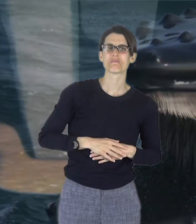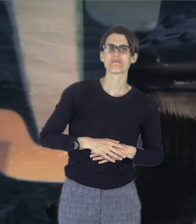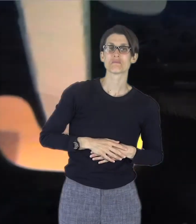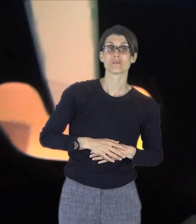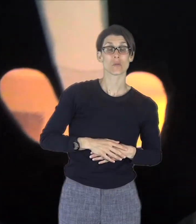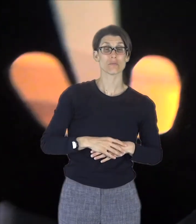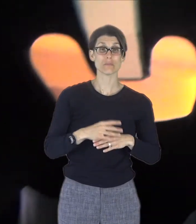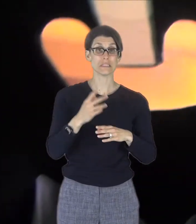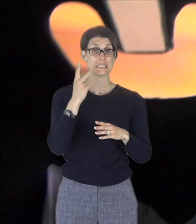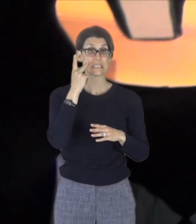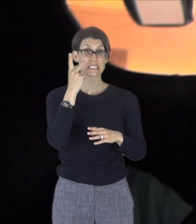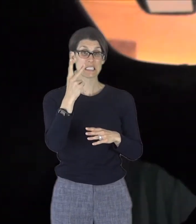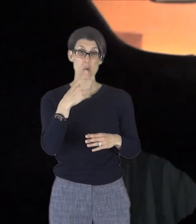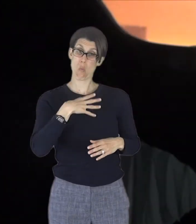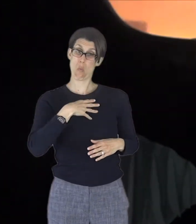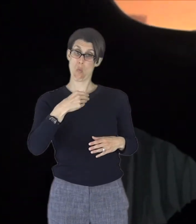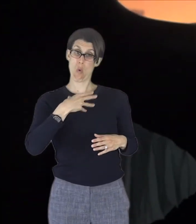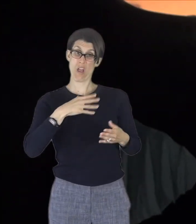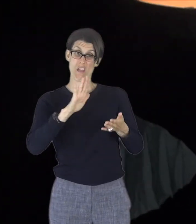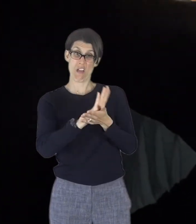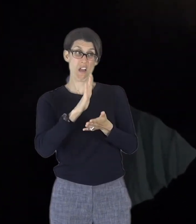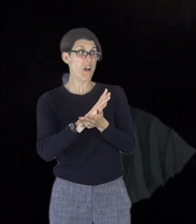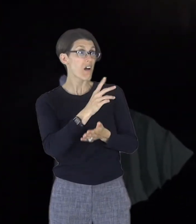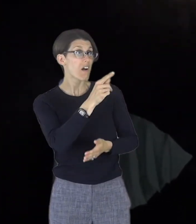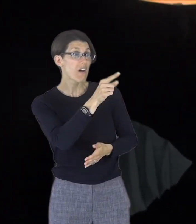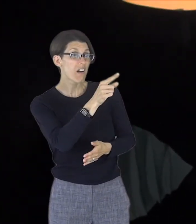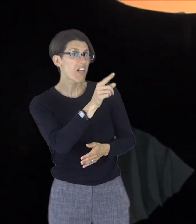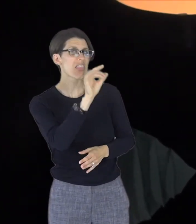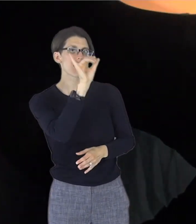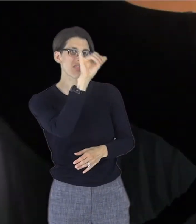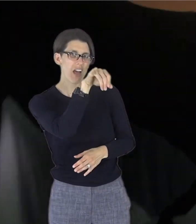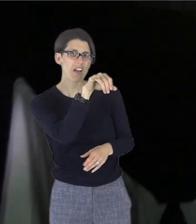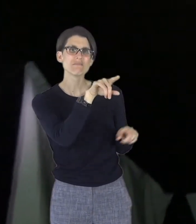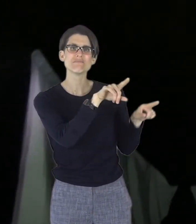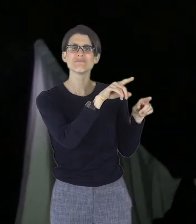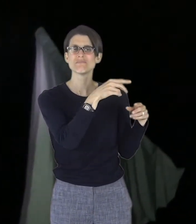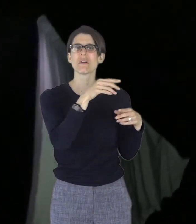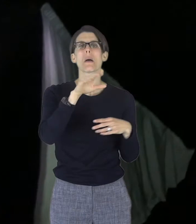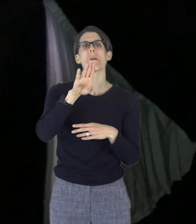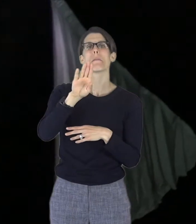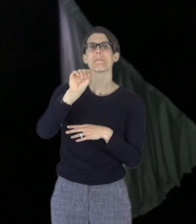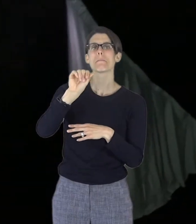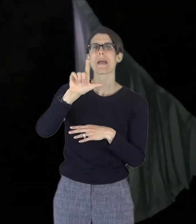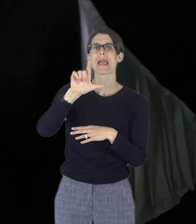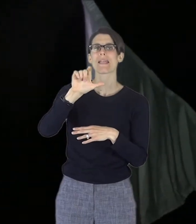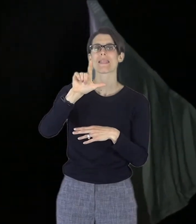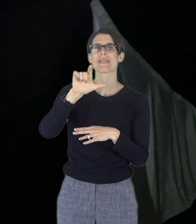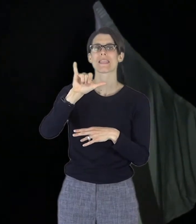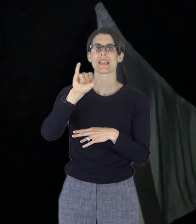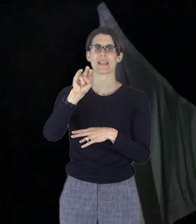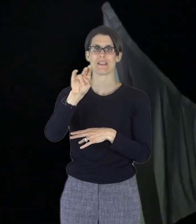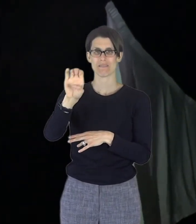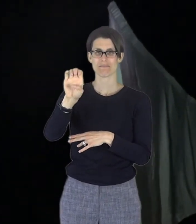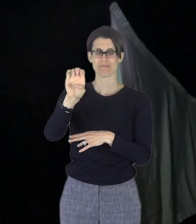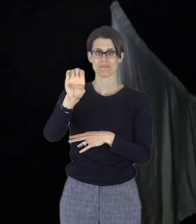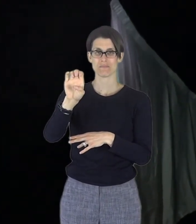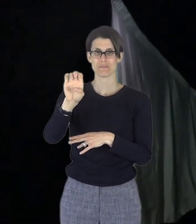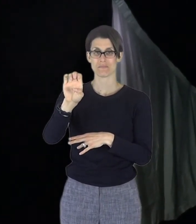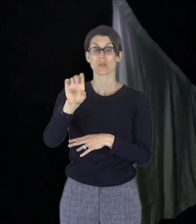The white sheets inside the whale model's mouth represent baleen. On a real whale, the inside part of the baleen